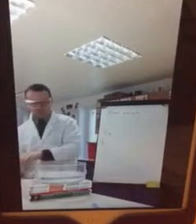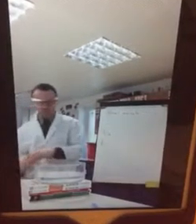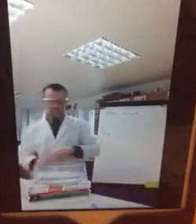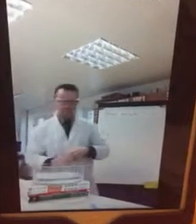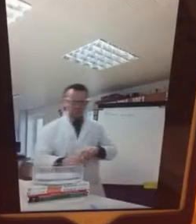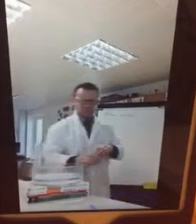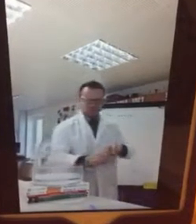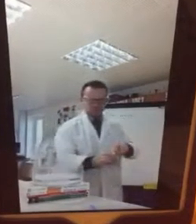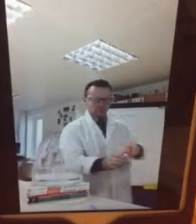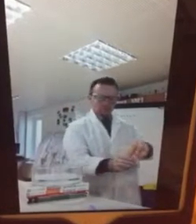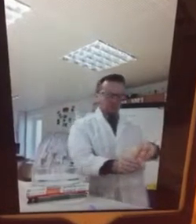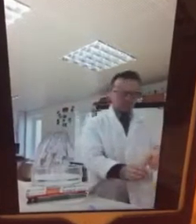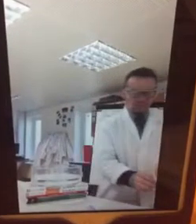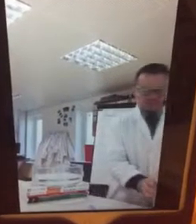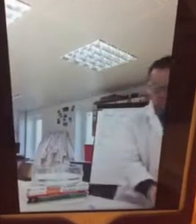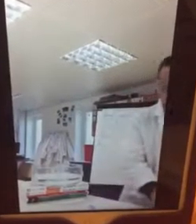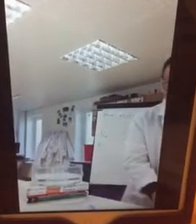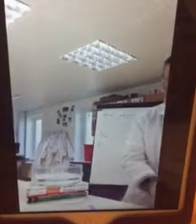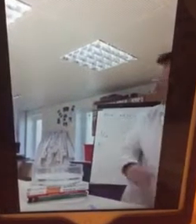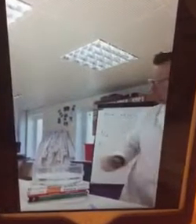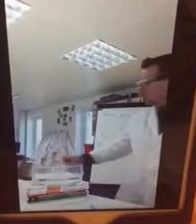And finally we'll move on to potassium.